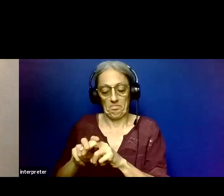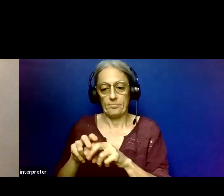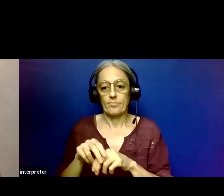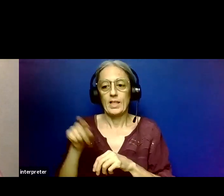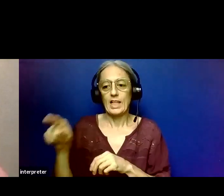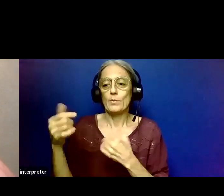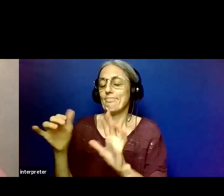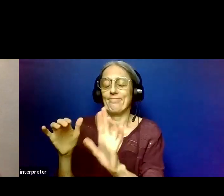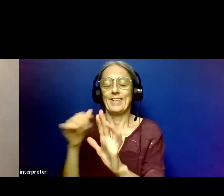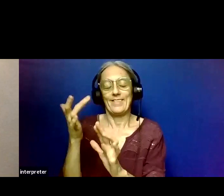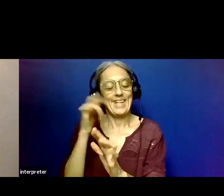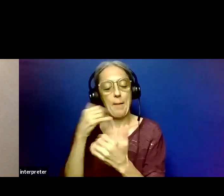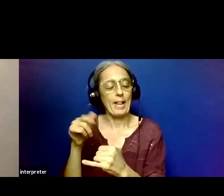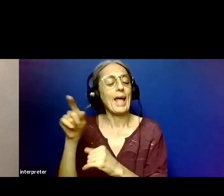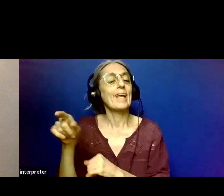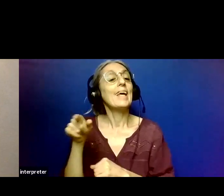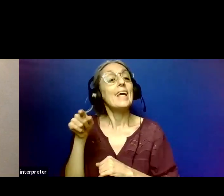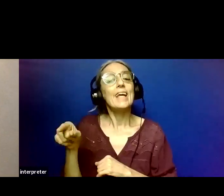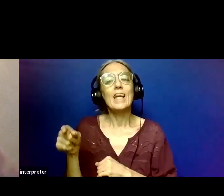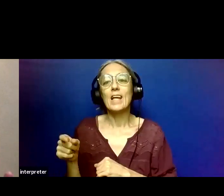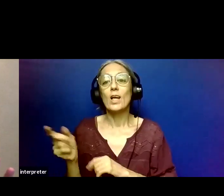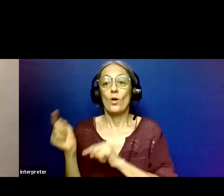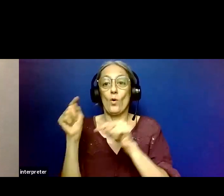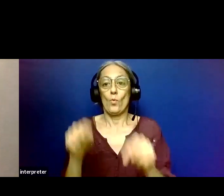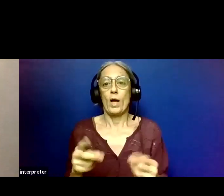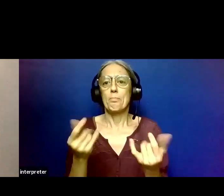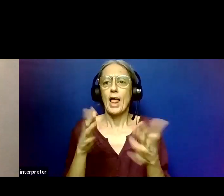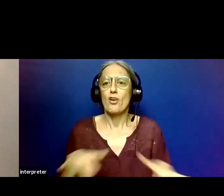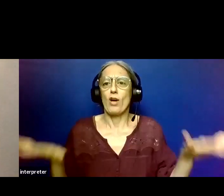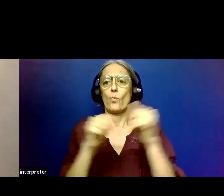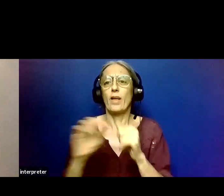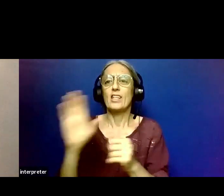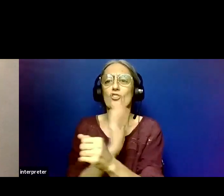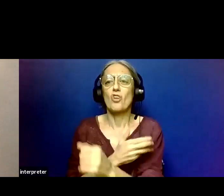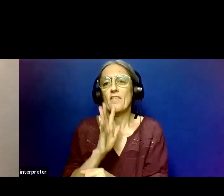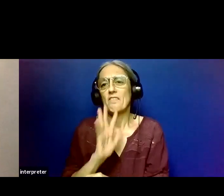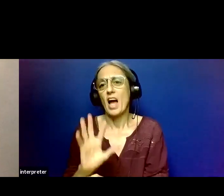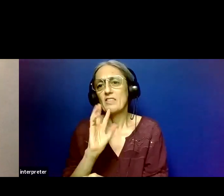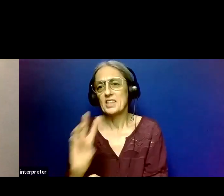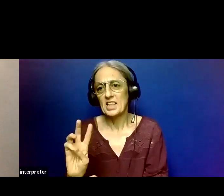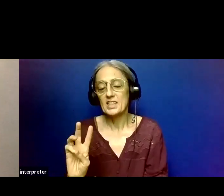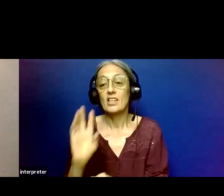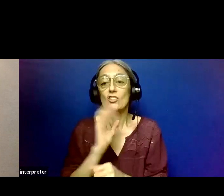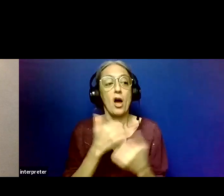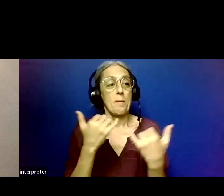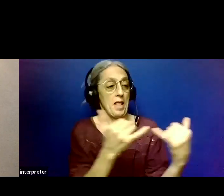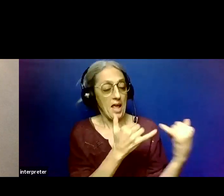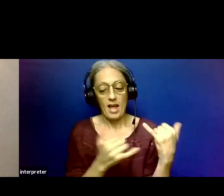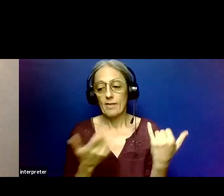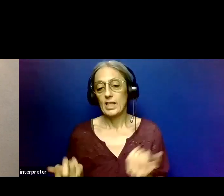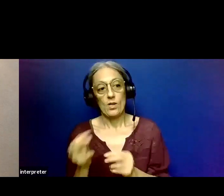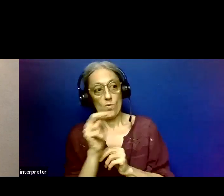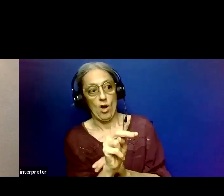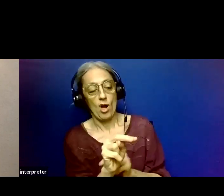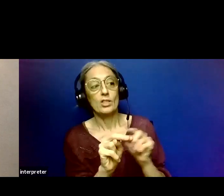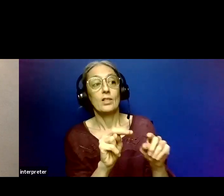he wasn't playing, he was watching his daughter play on a playground. She was about 5 or 6, and she got injured. And she